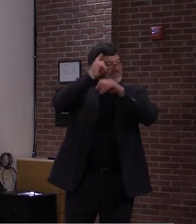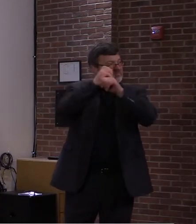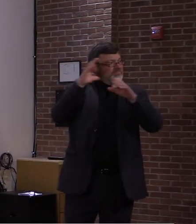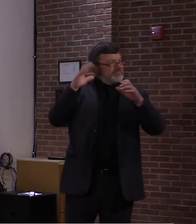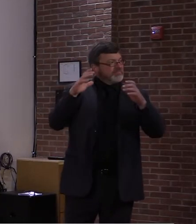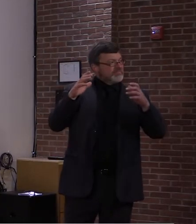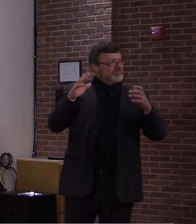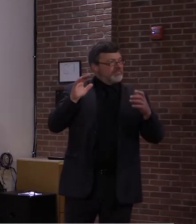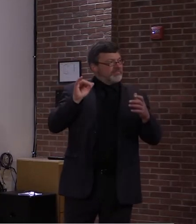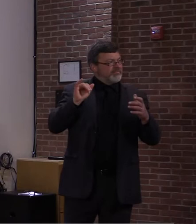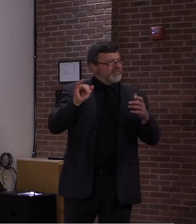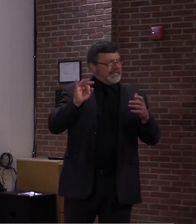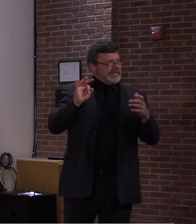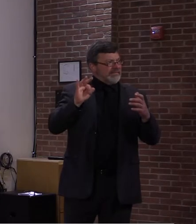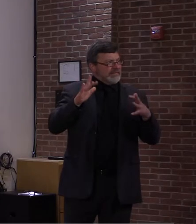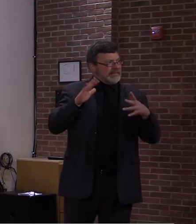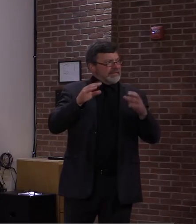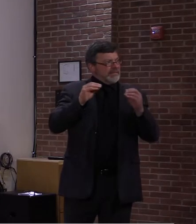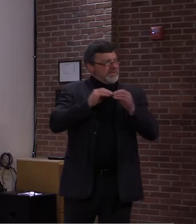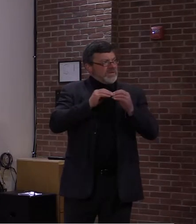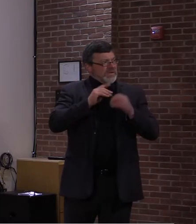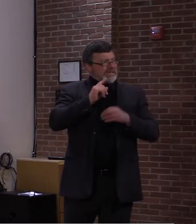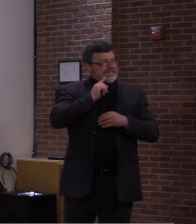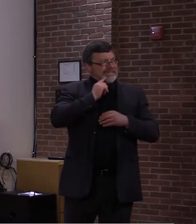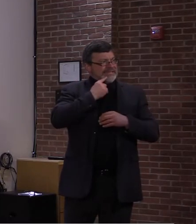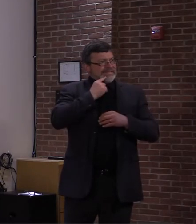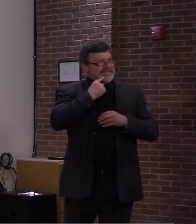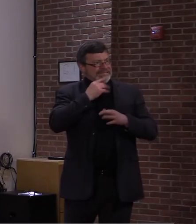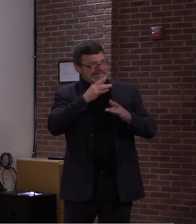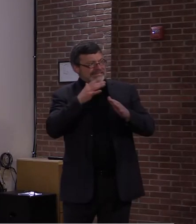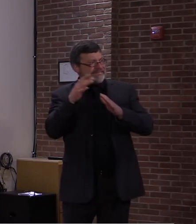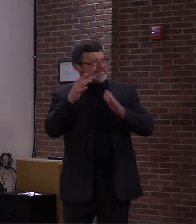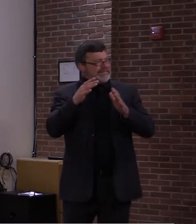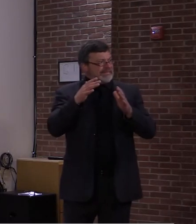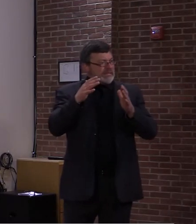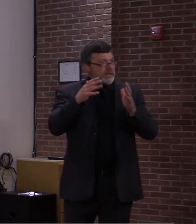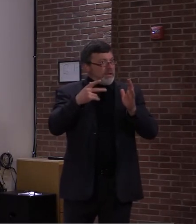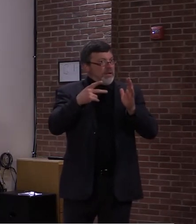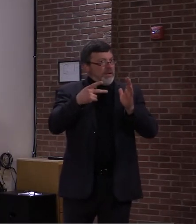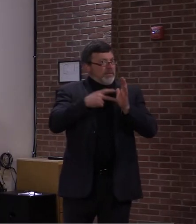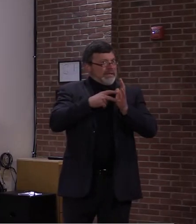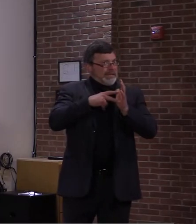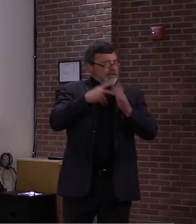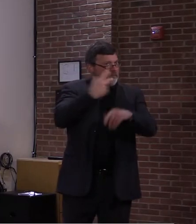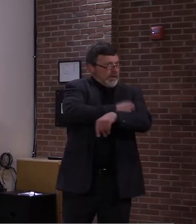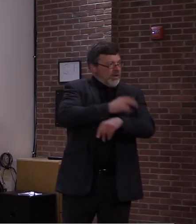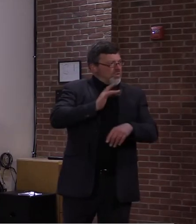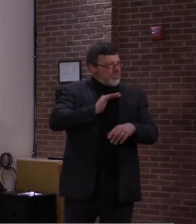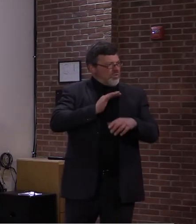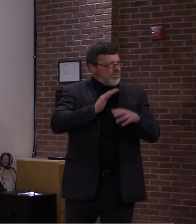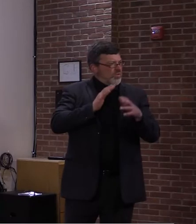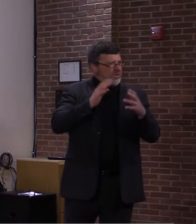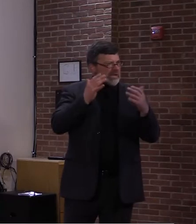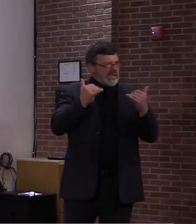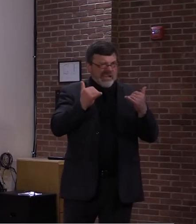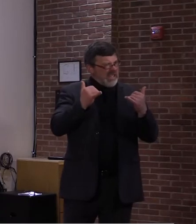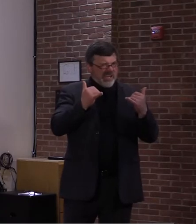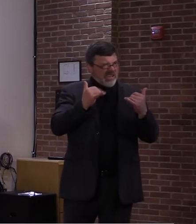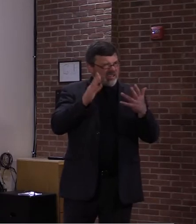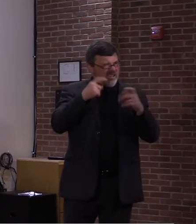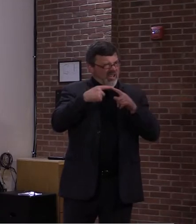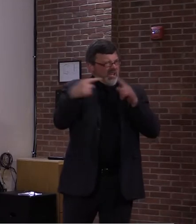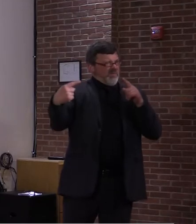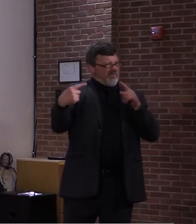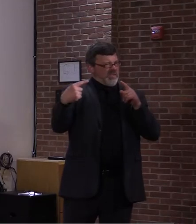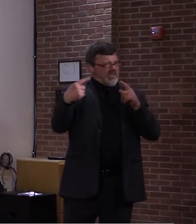would never take that away. Especially because we had that early success before there was even a hint of a